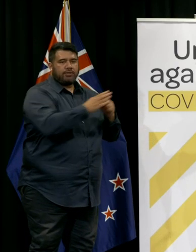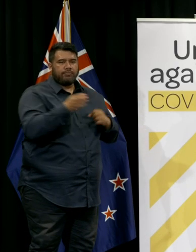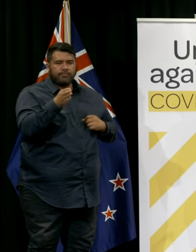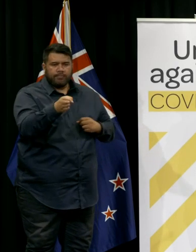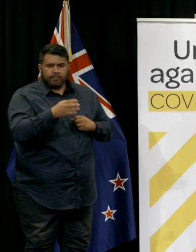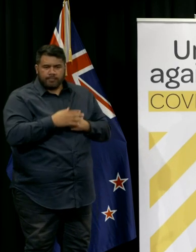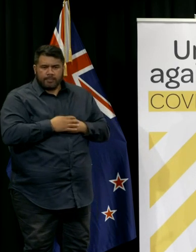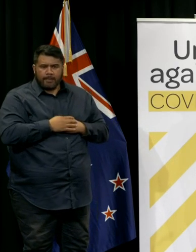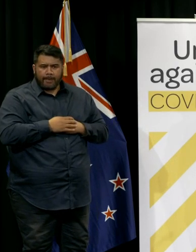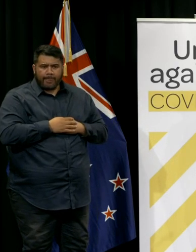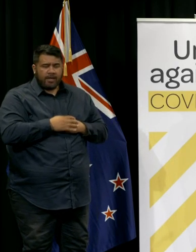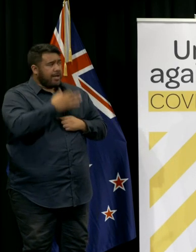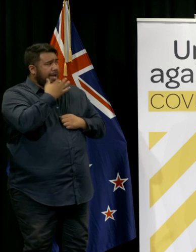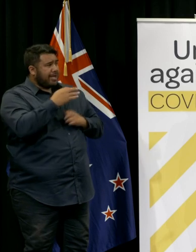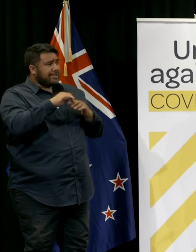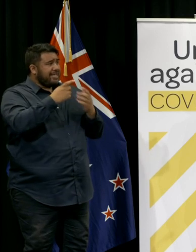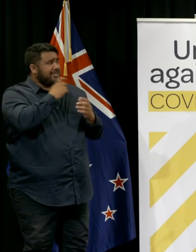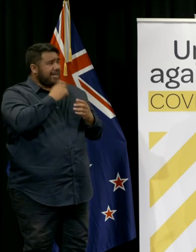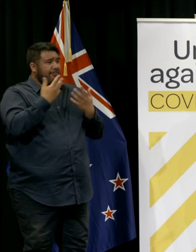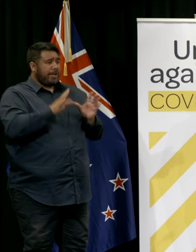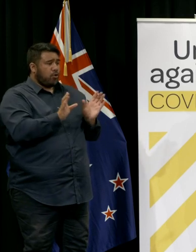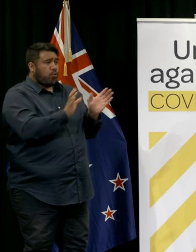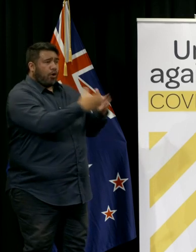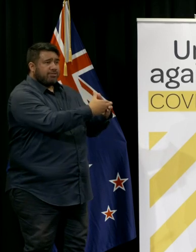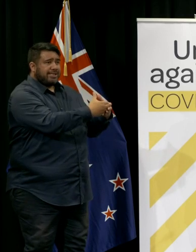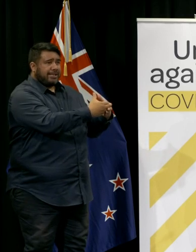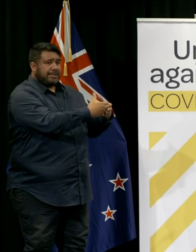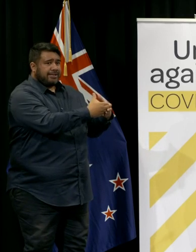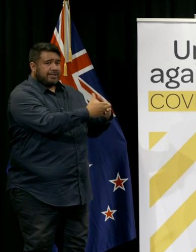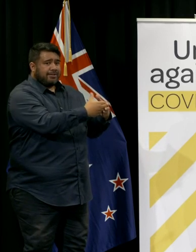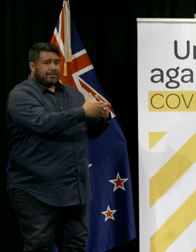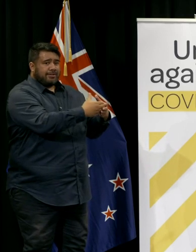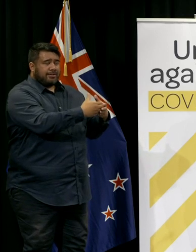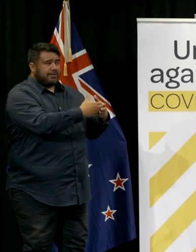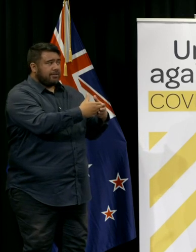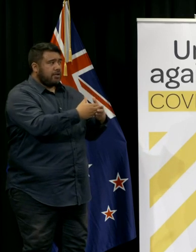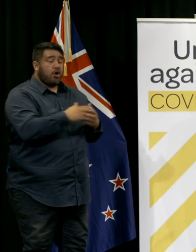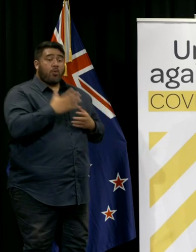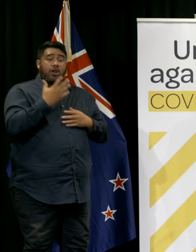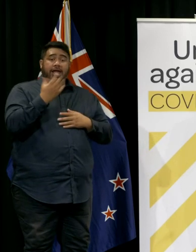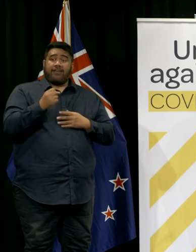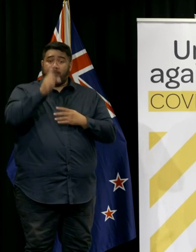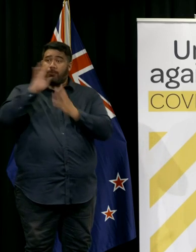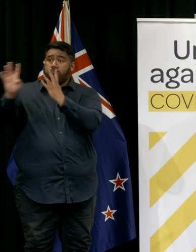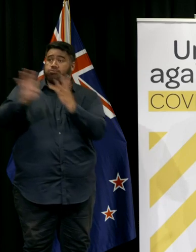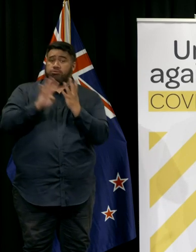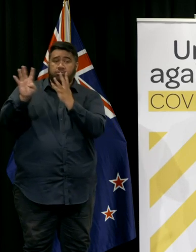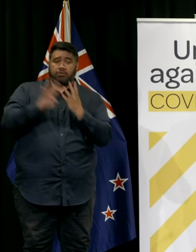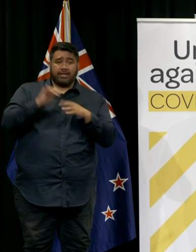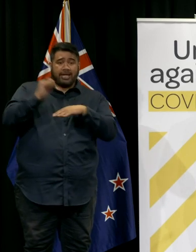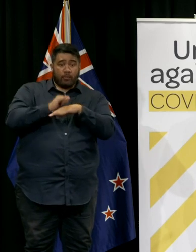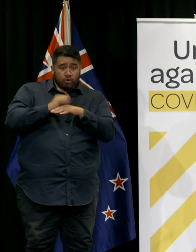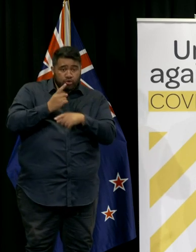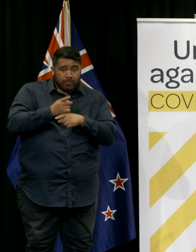Airport this morning. Were any quarantined? So what? It was 360 people. Did I say